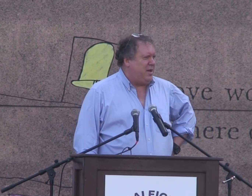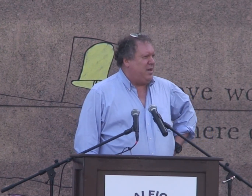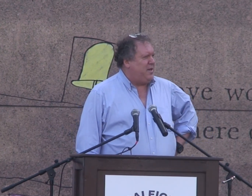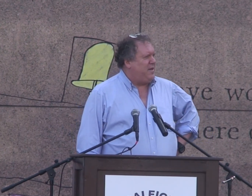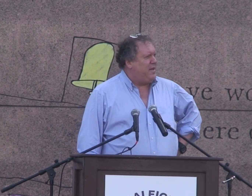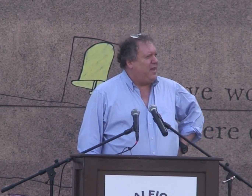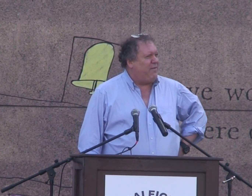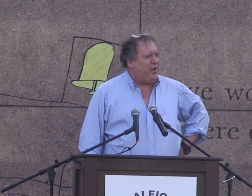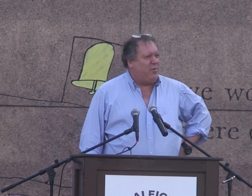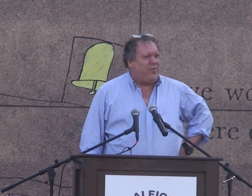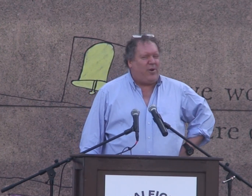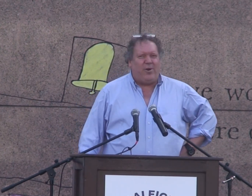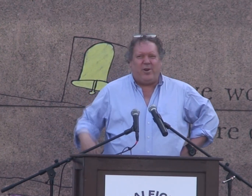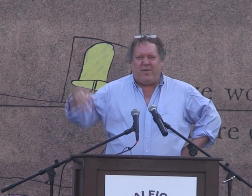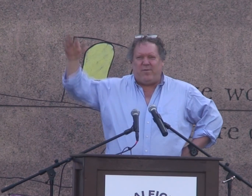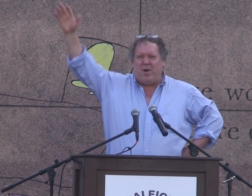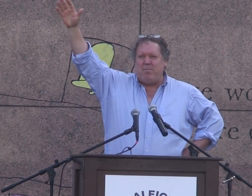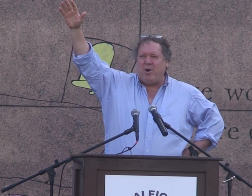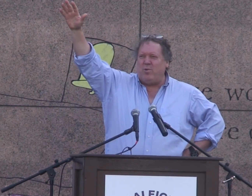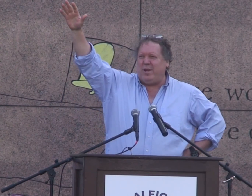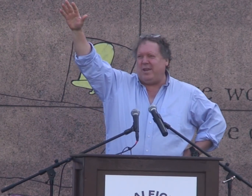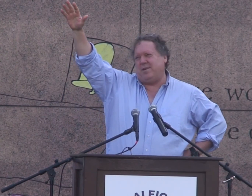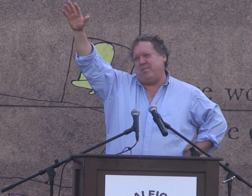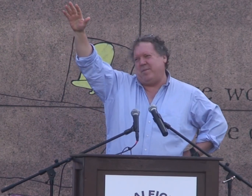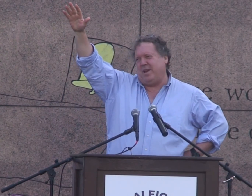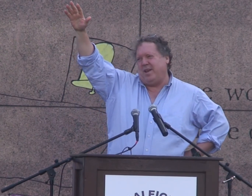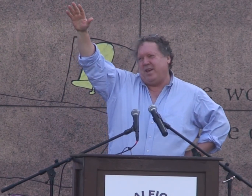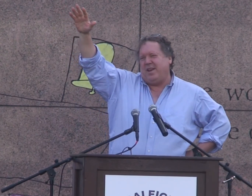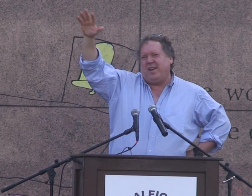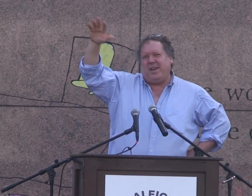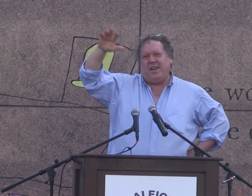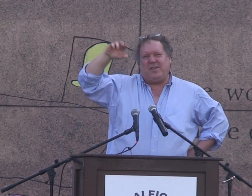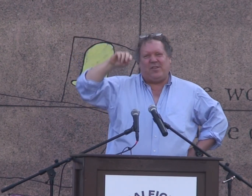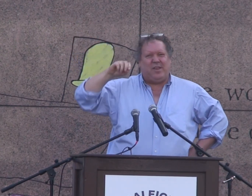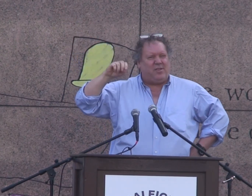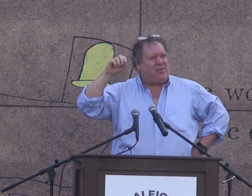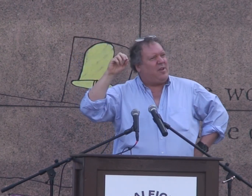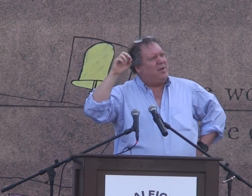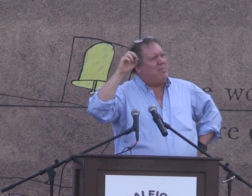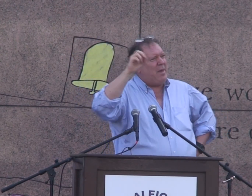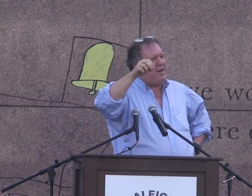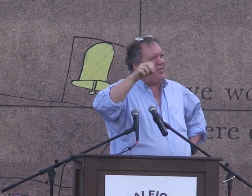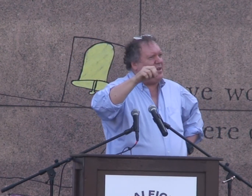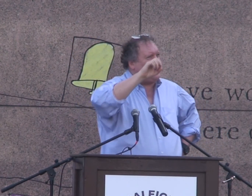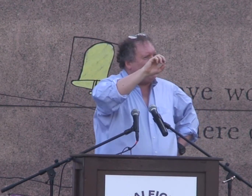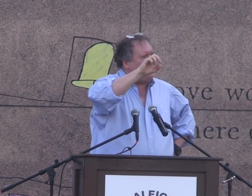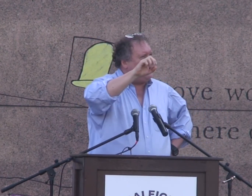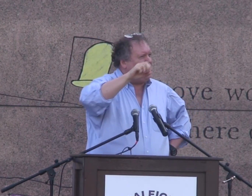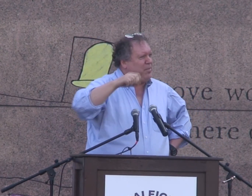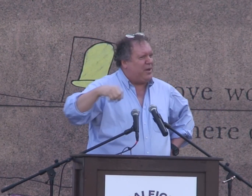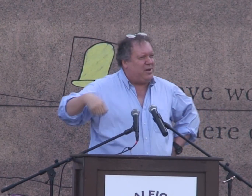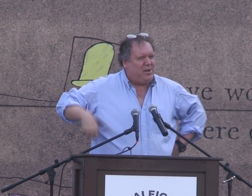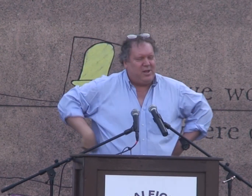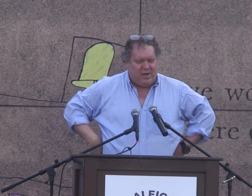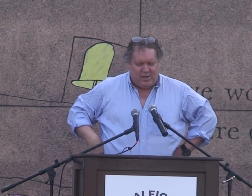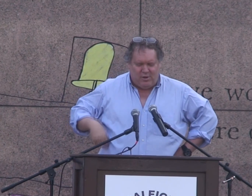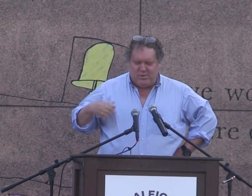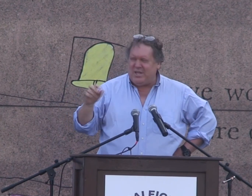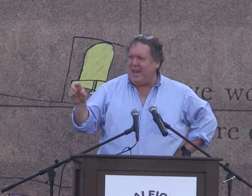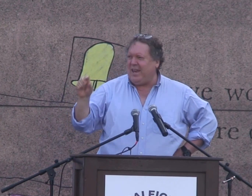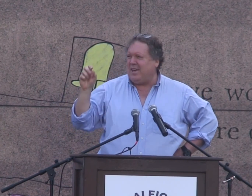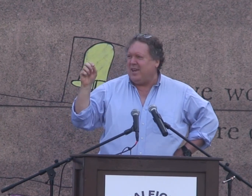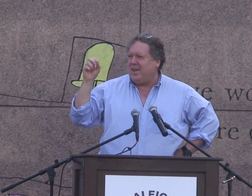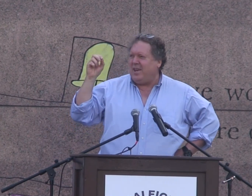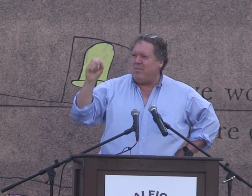Imodium? If you have heard of Imodium, it is this medicine. It comes in a little pill.